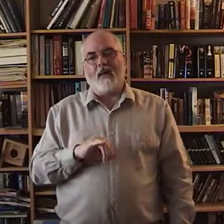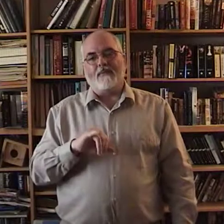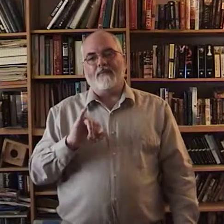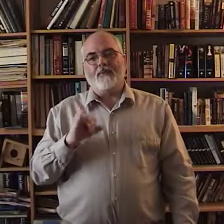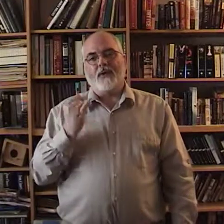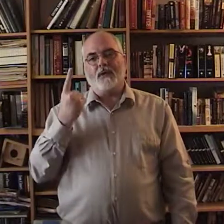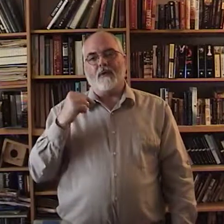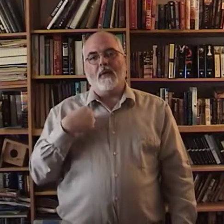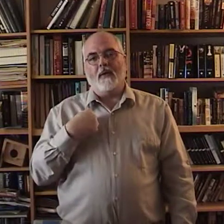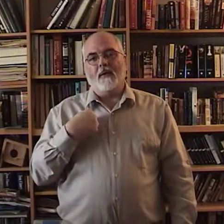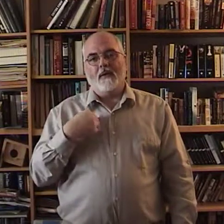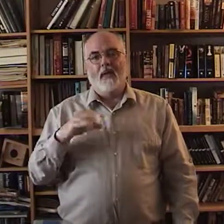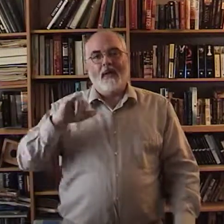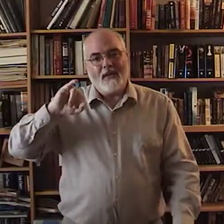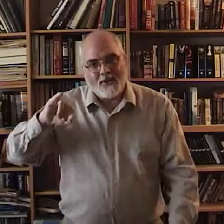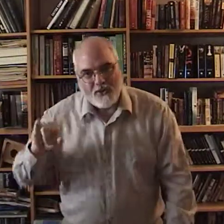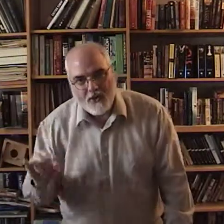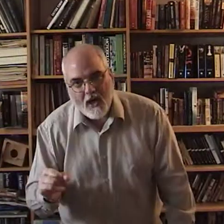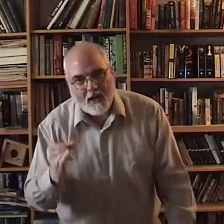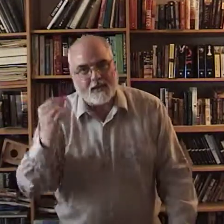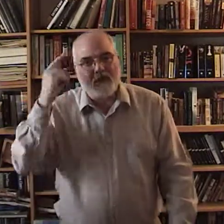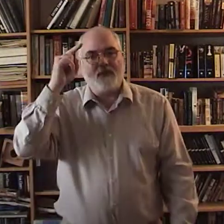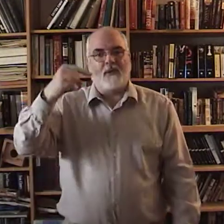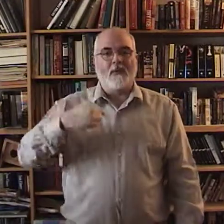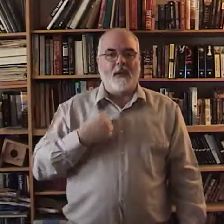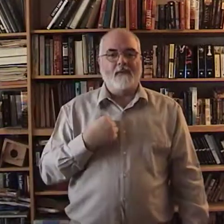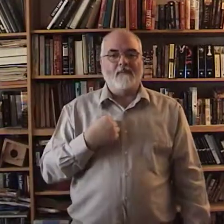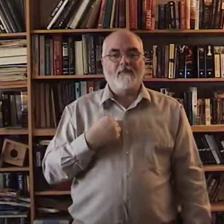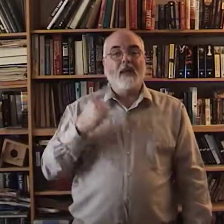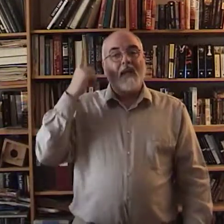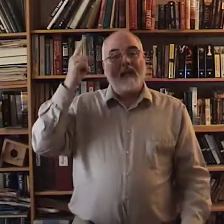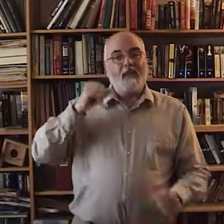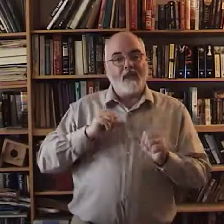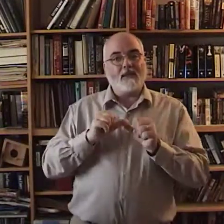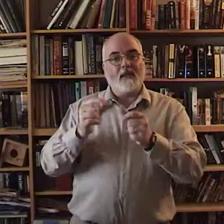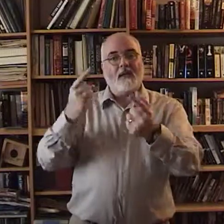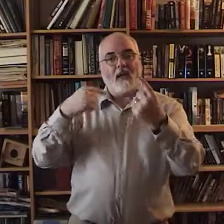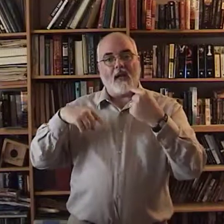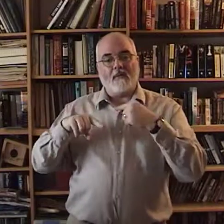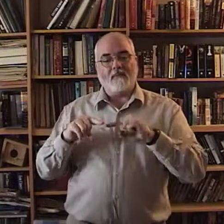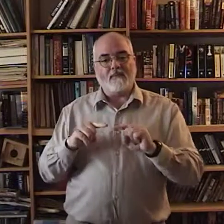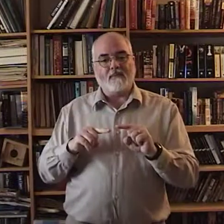not just for me. It's just for me. He still came.